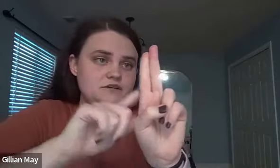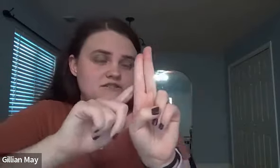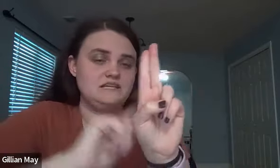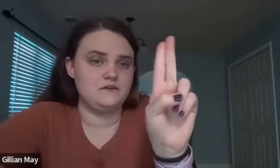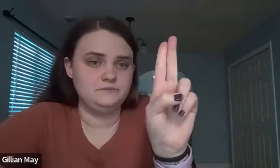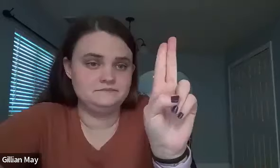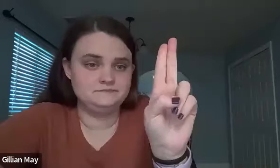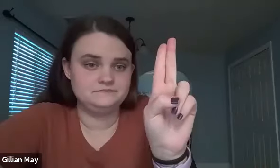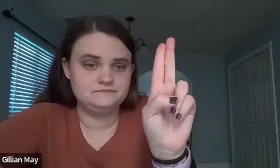fingers together.